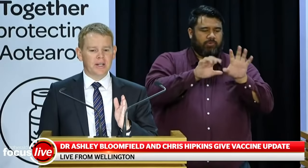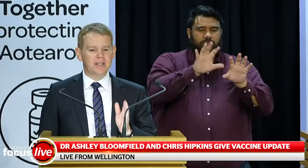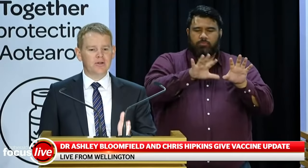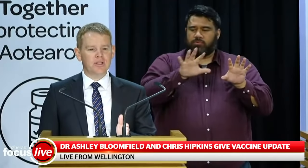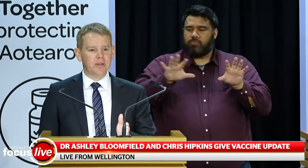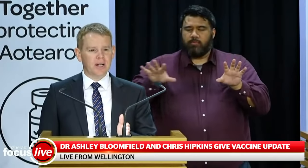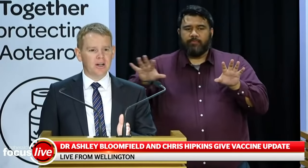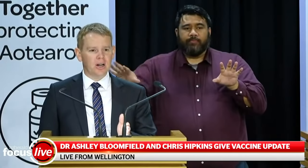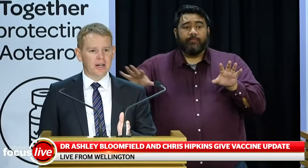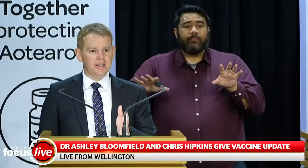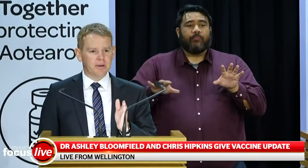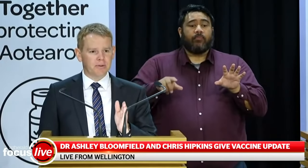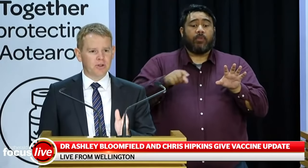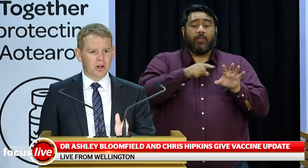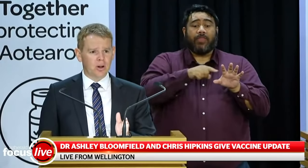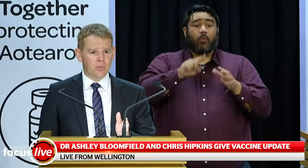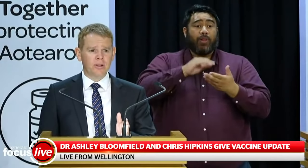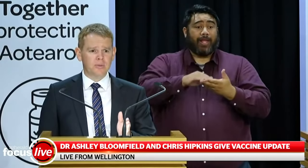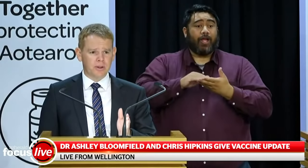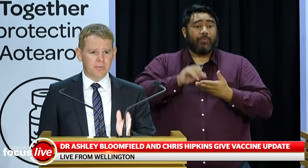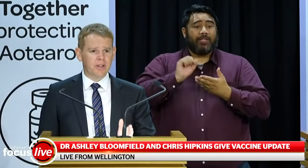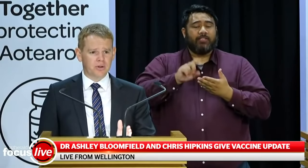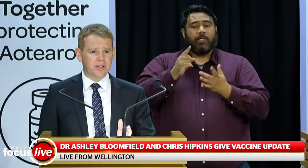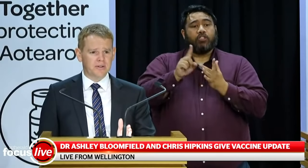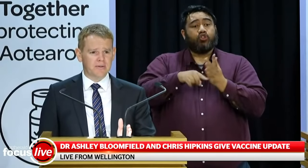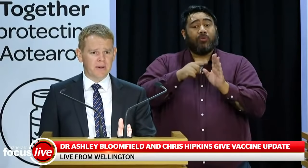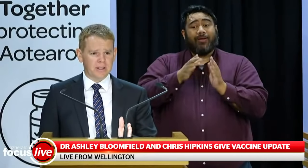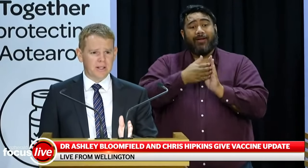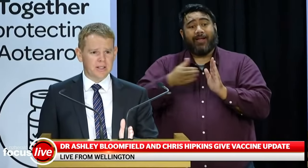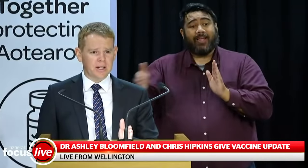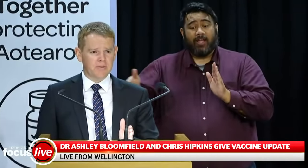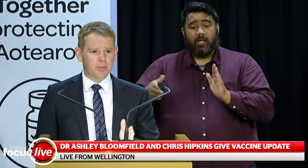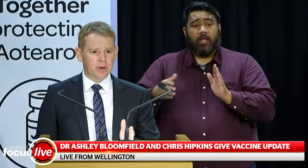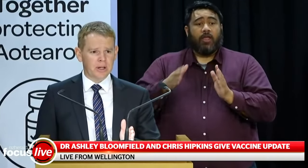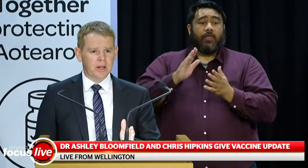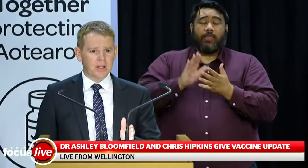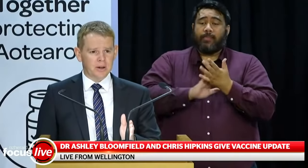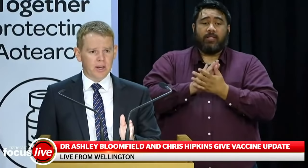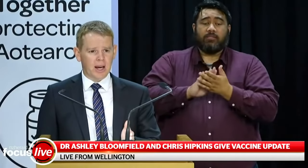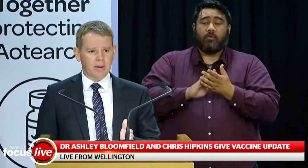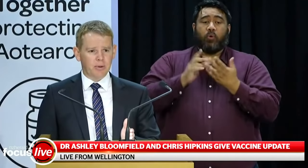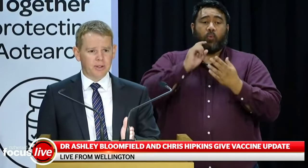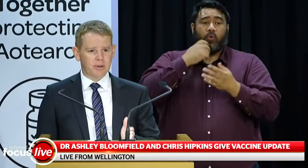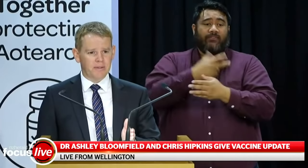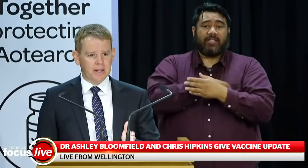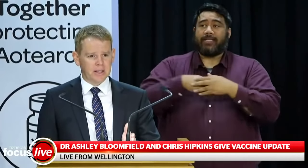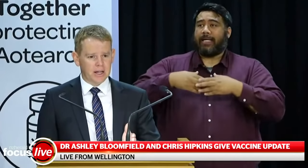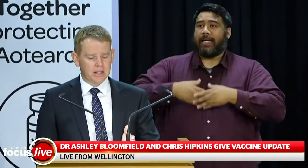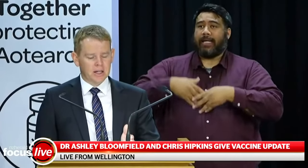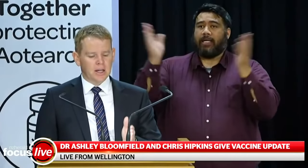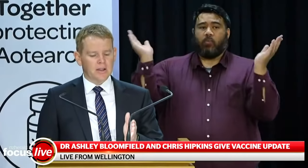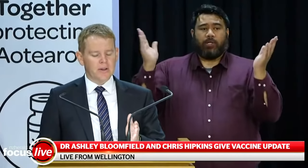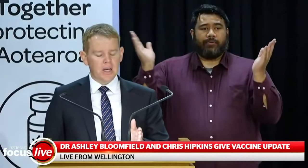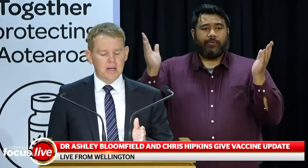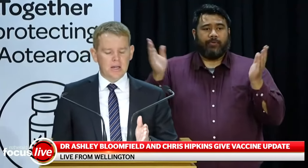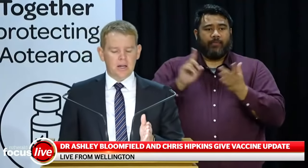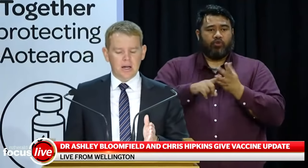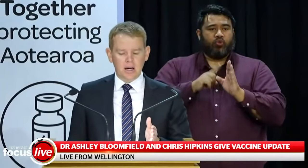right, continues to be a guide, but from July onwards, we're literally just vaccinating everybody that we can possibly vaccinate.